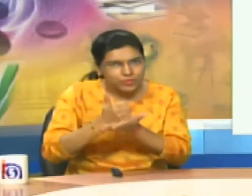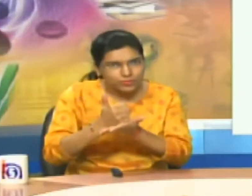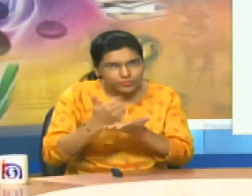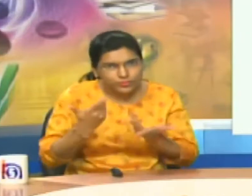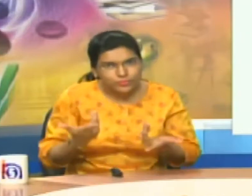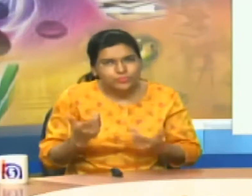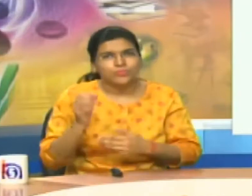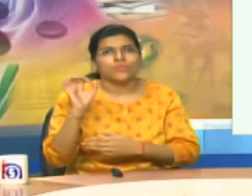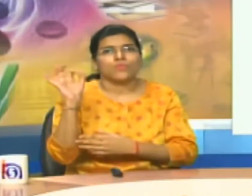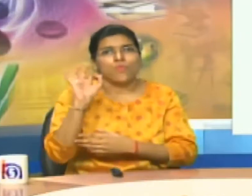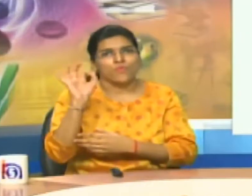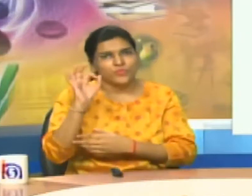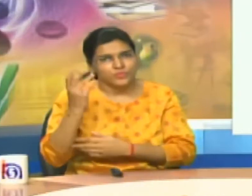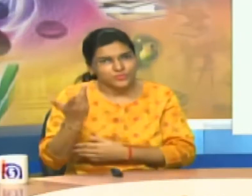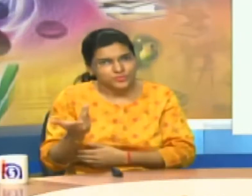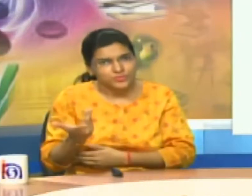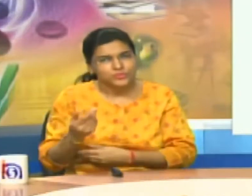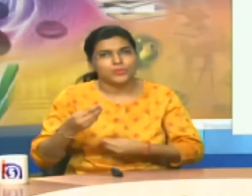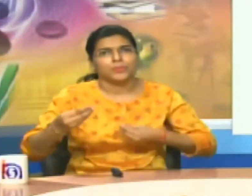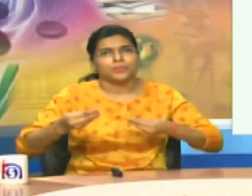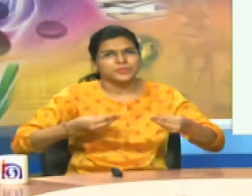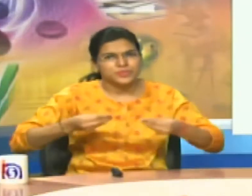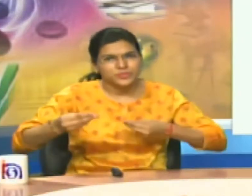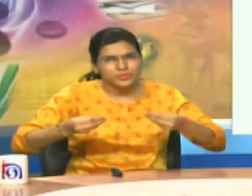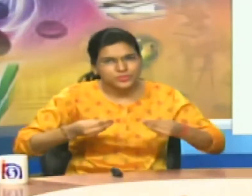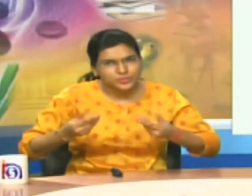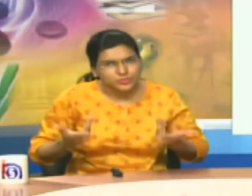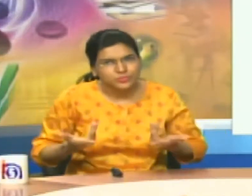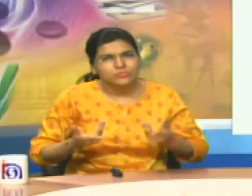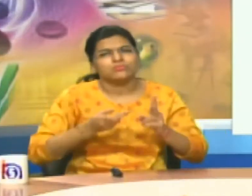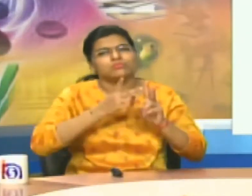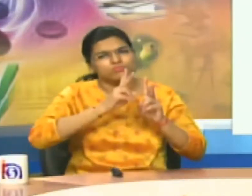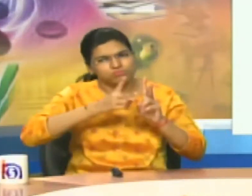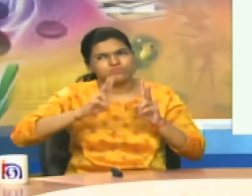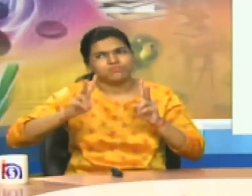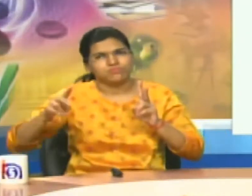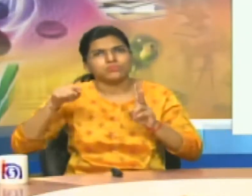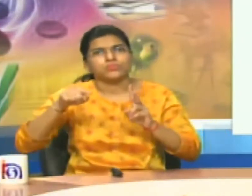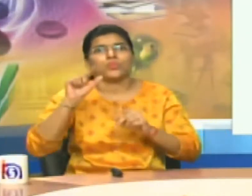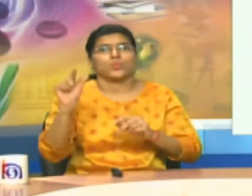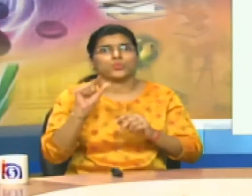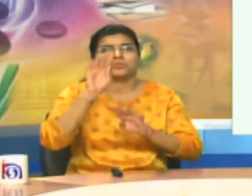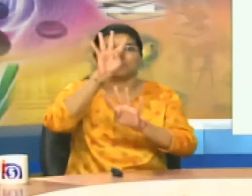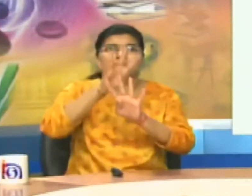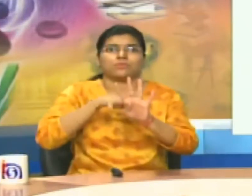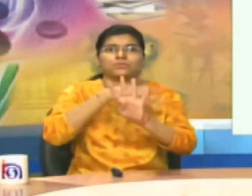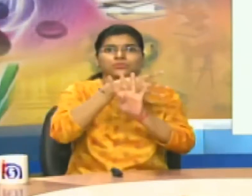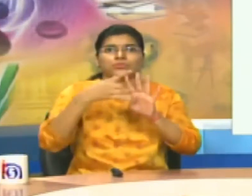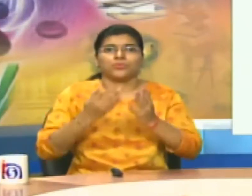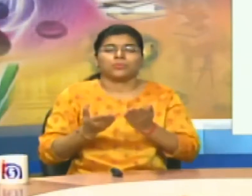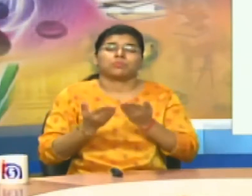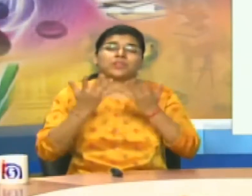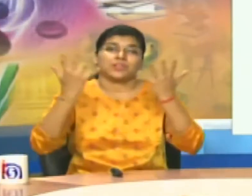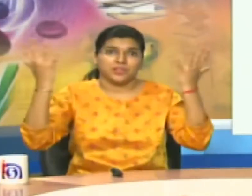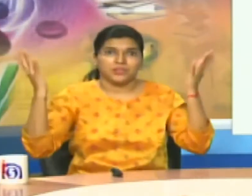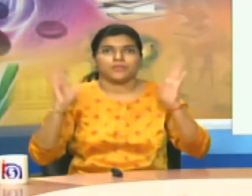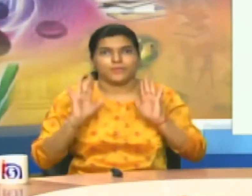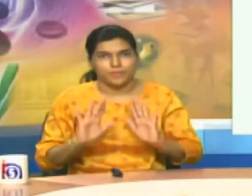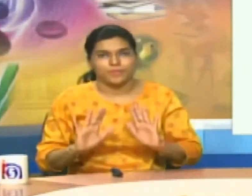We will learn this. For example, this is used in banks and different businesses. Spreadsheet